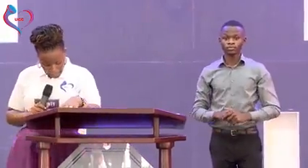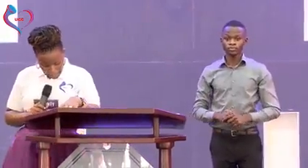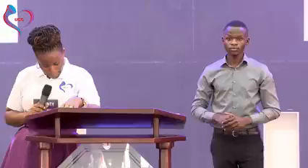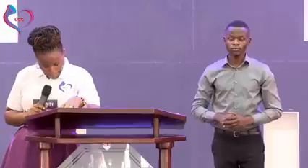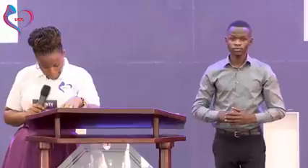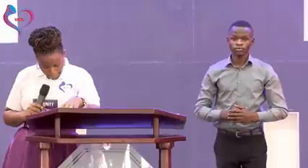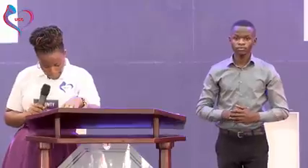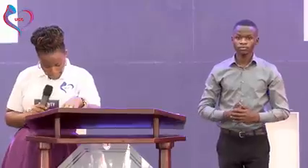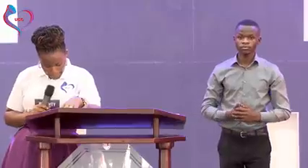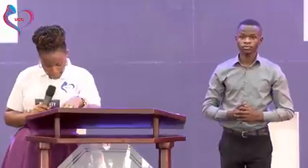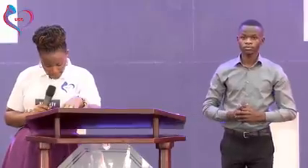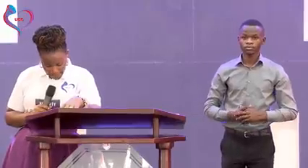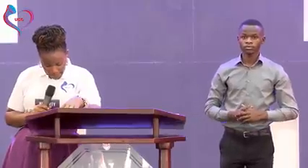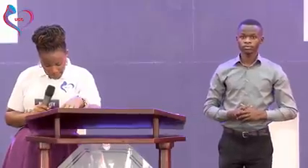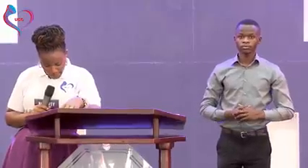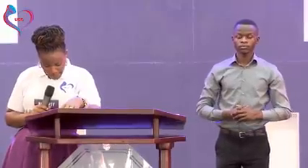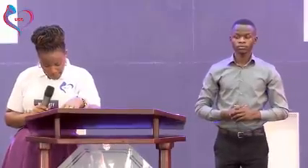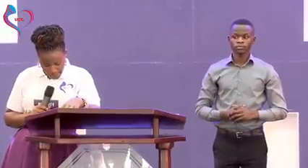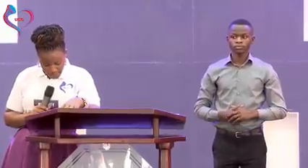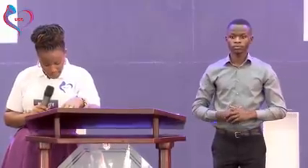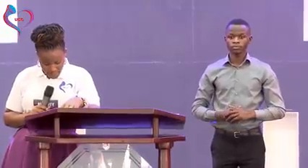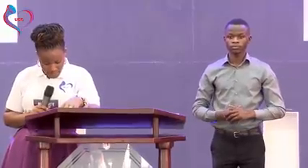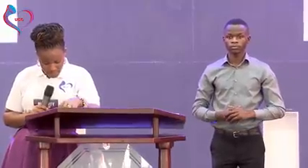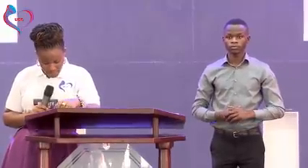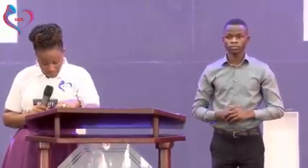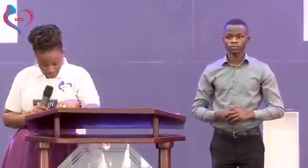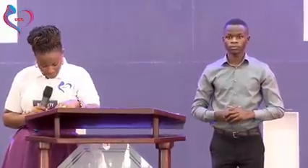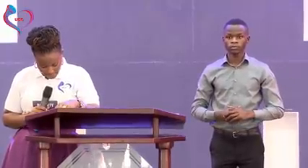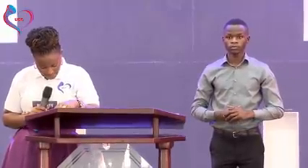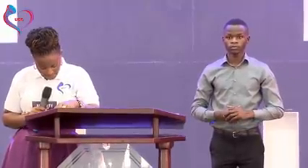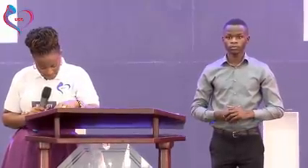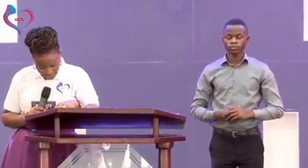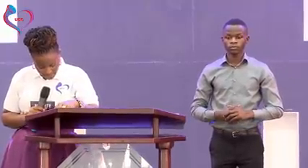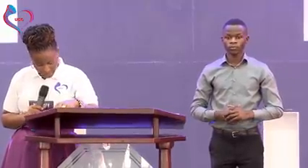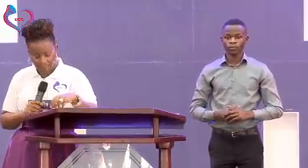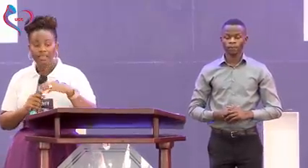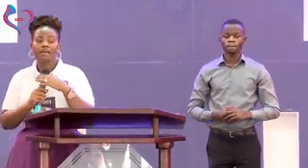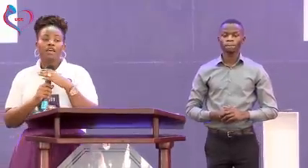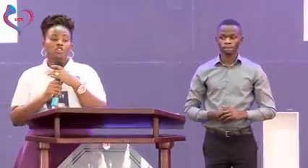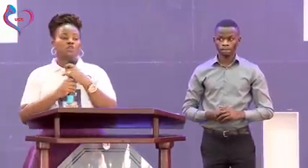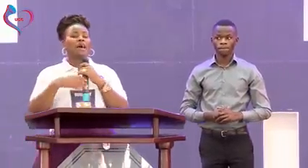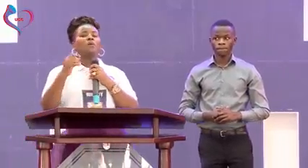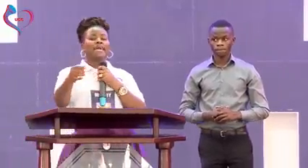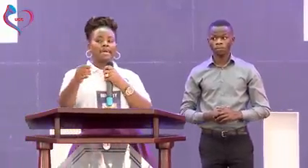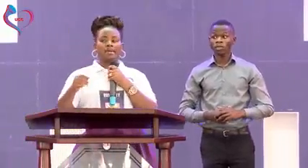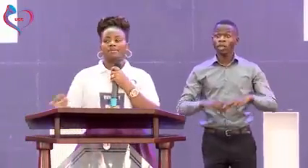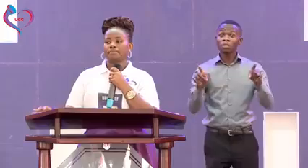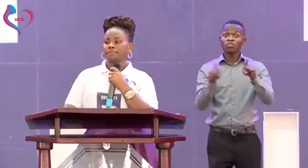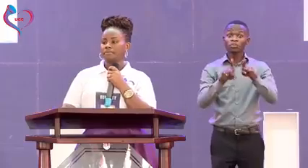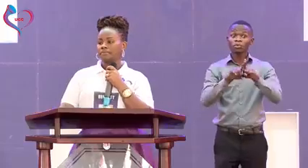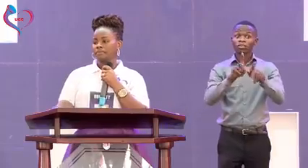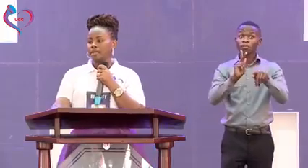tebali wansi wa mateka. Sibanenya na yenzi kakana wansi kudala lyabwe nsoboloba wangula baderi Kristo. To the